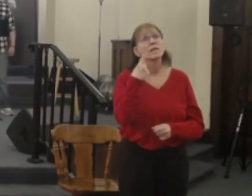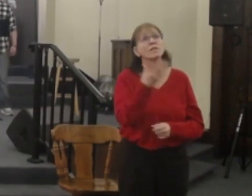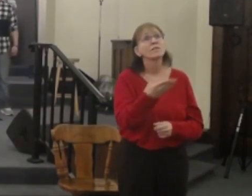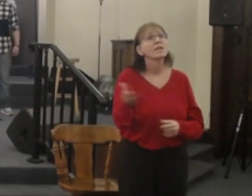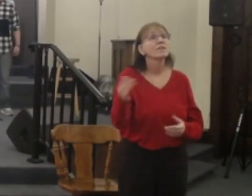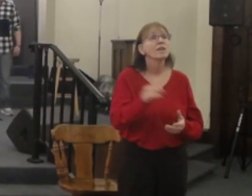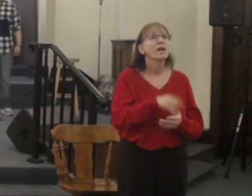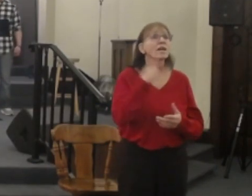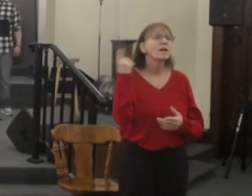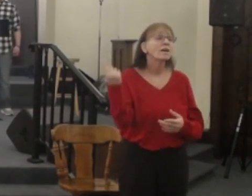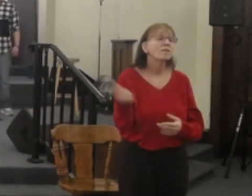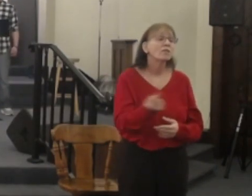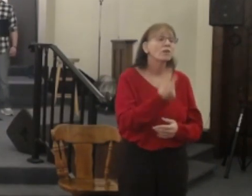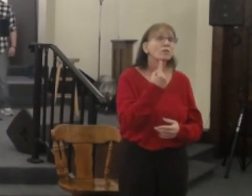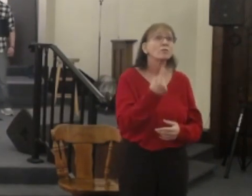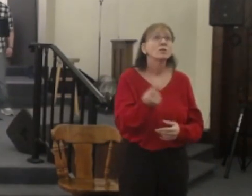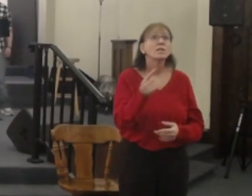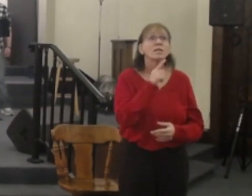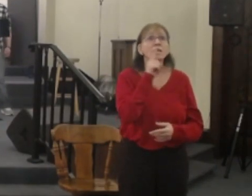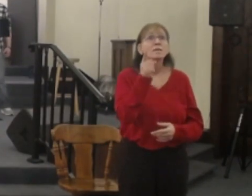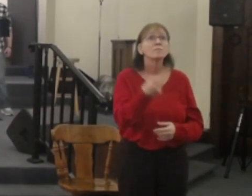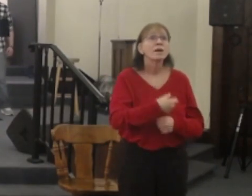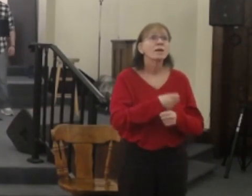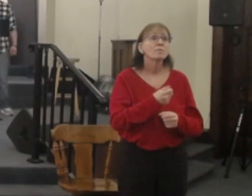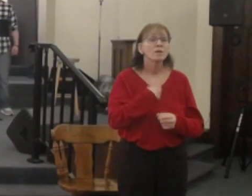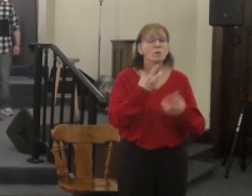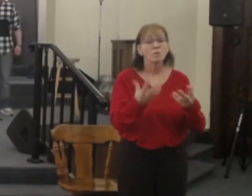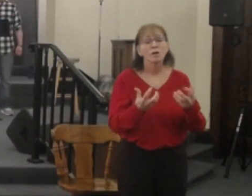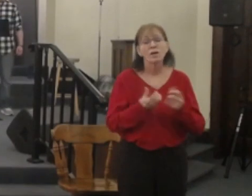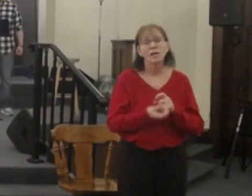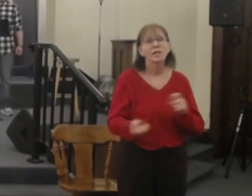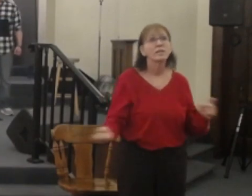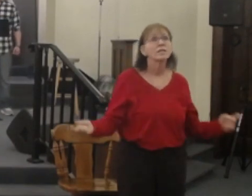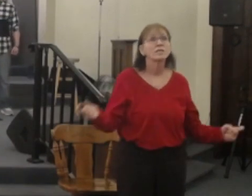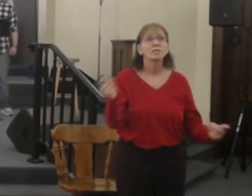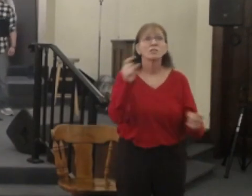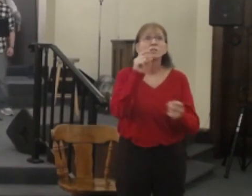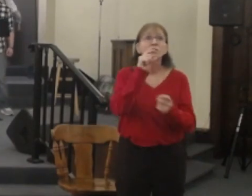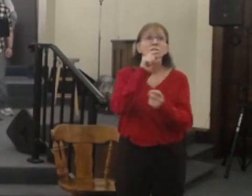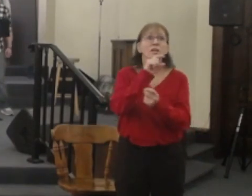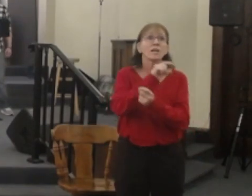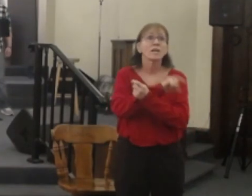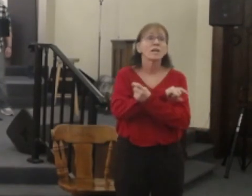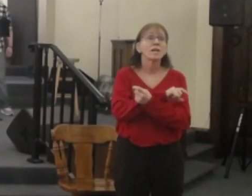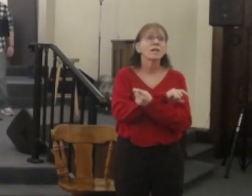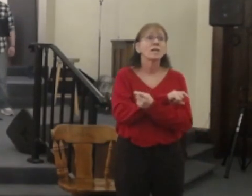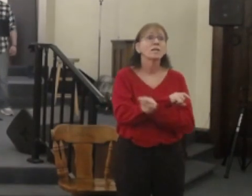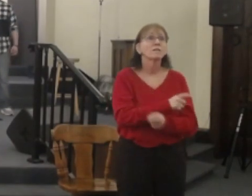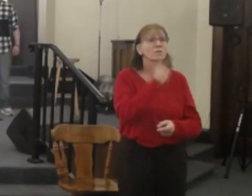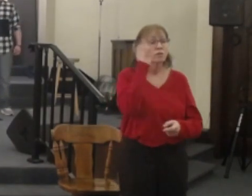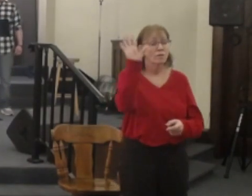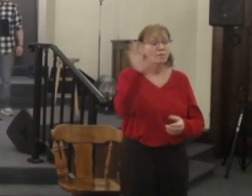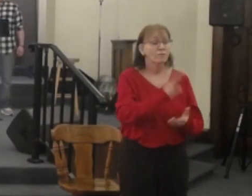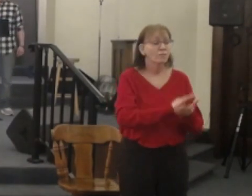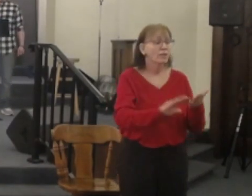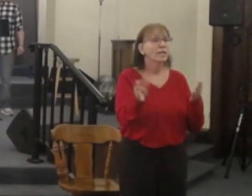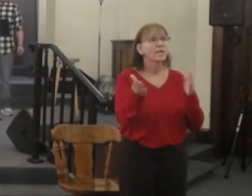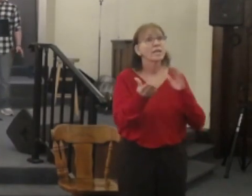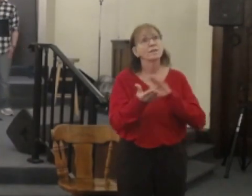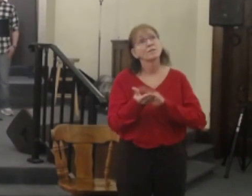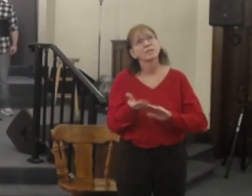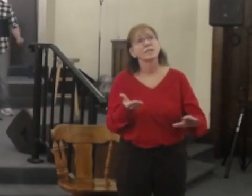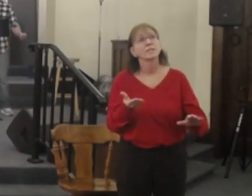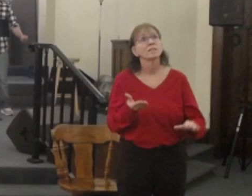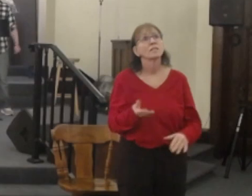only thing that ever really makes me want to change. Your